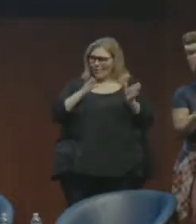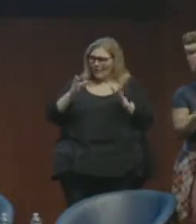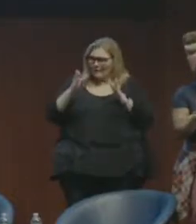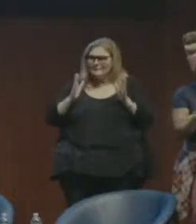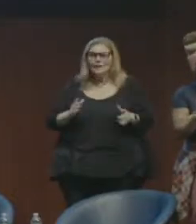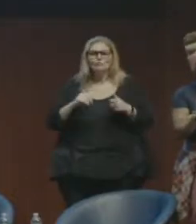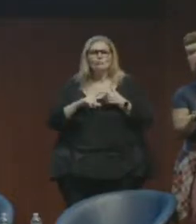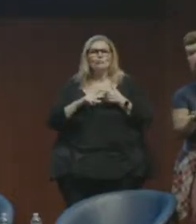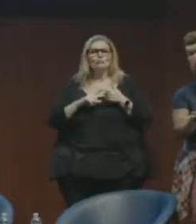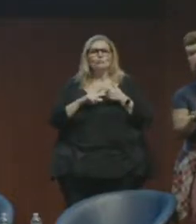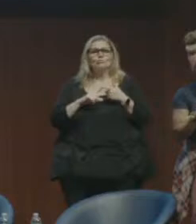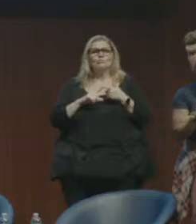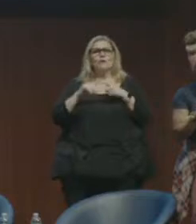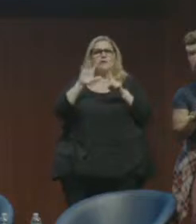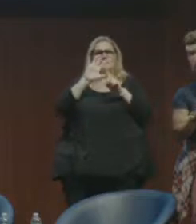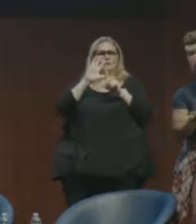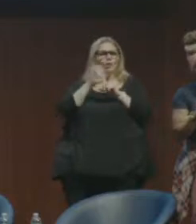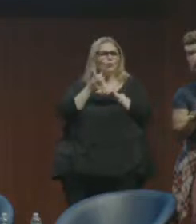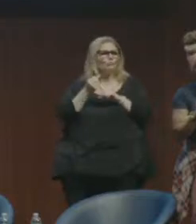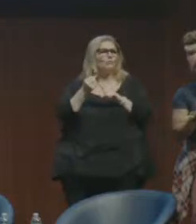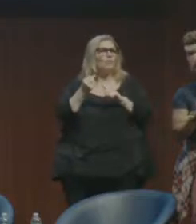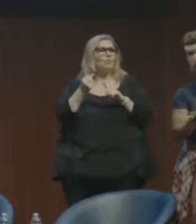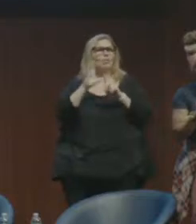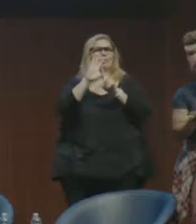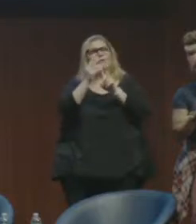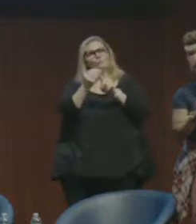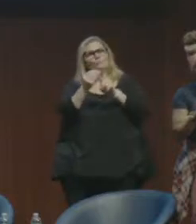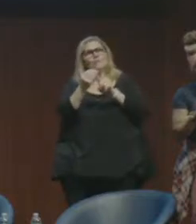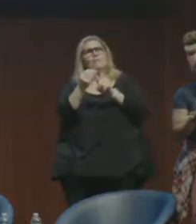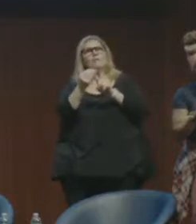organizer and cultural